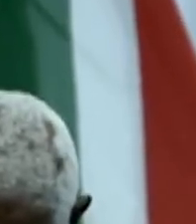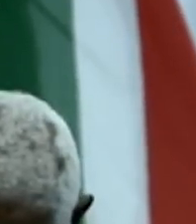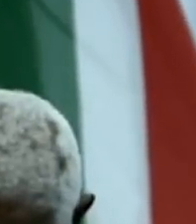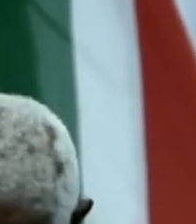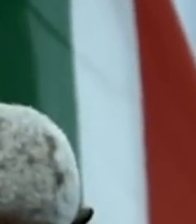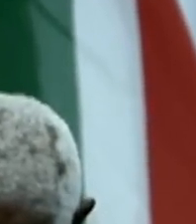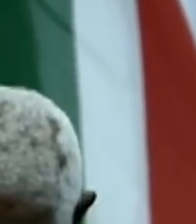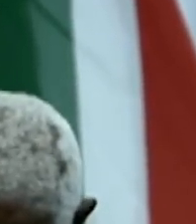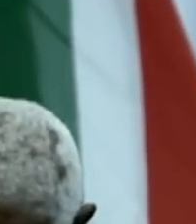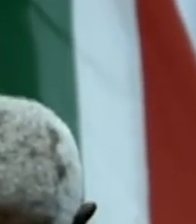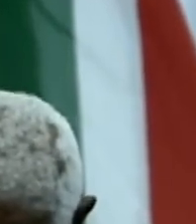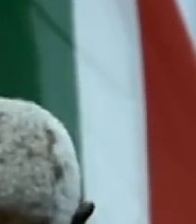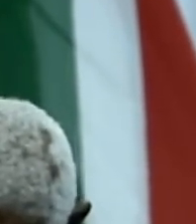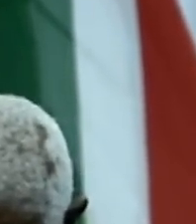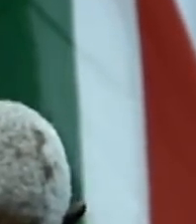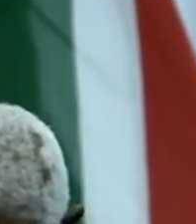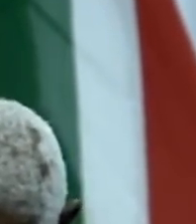background is elected